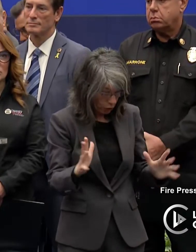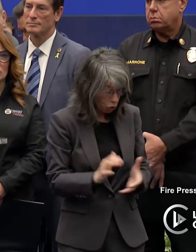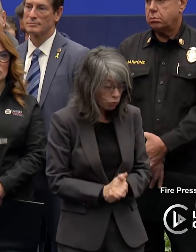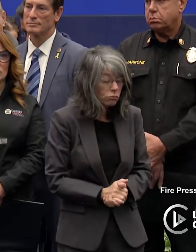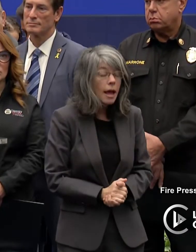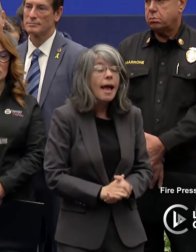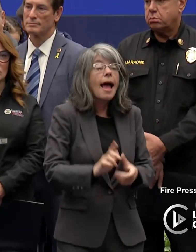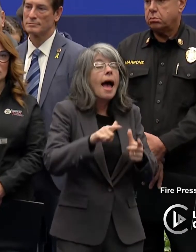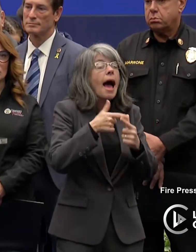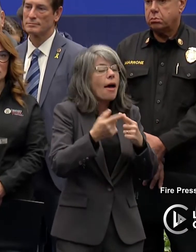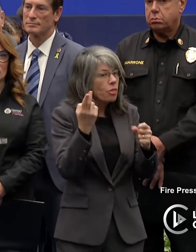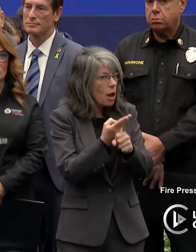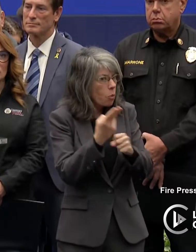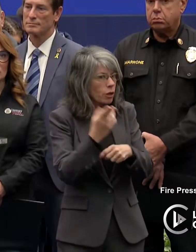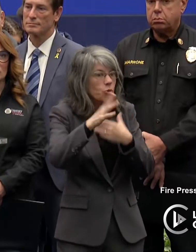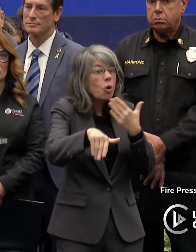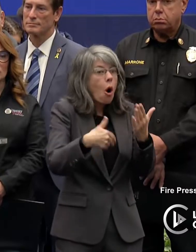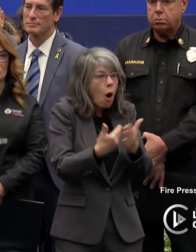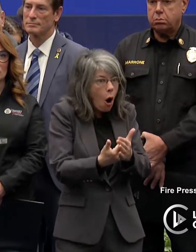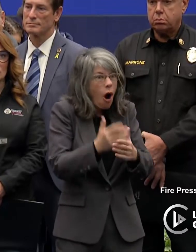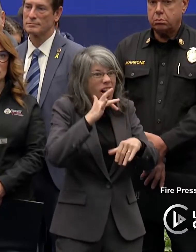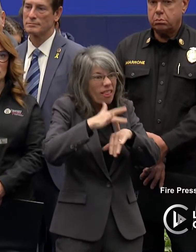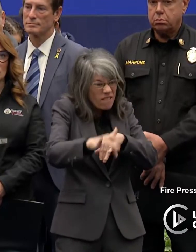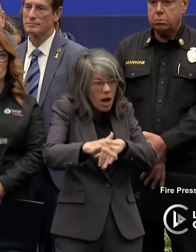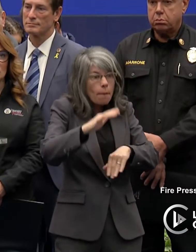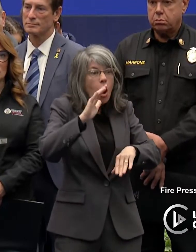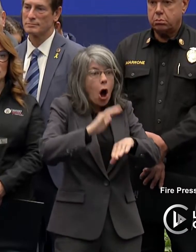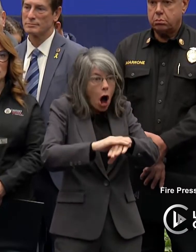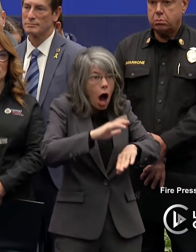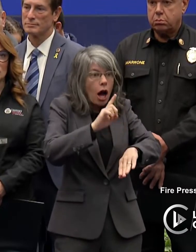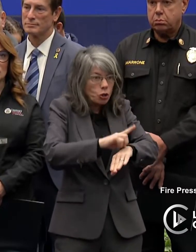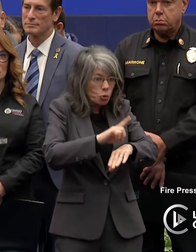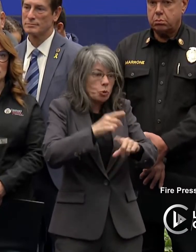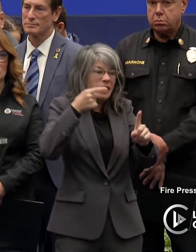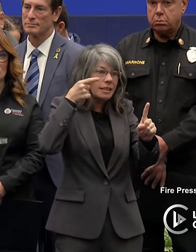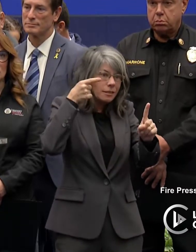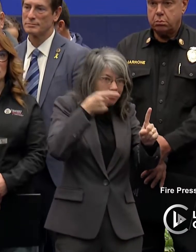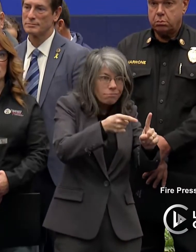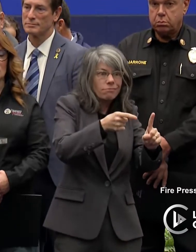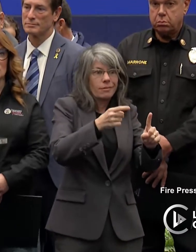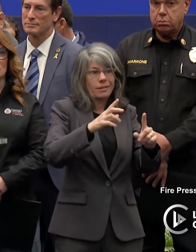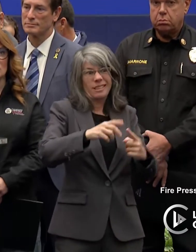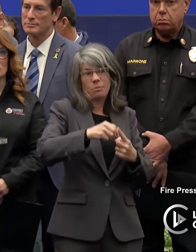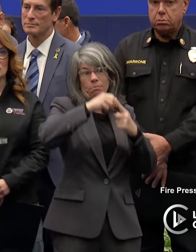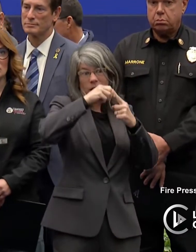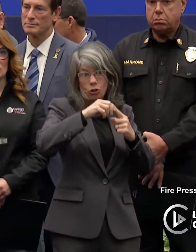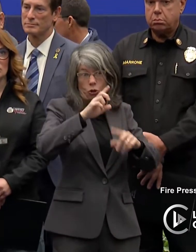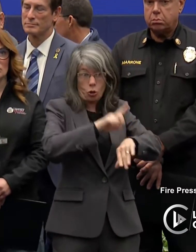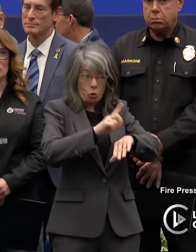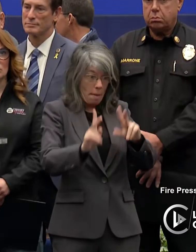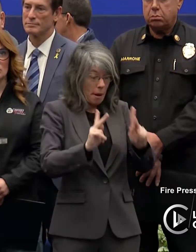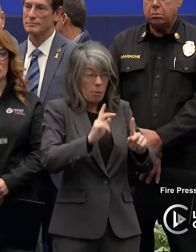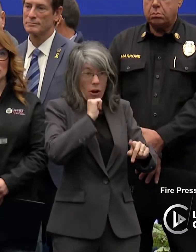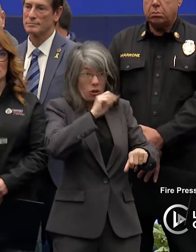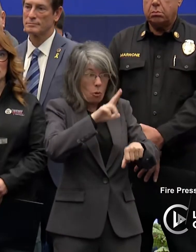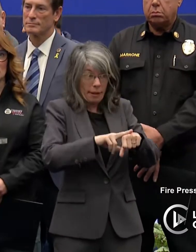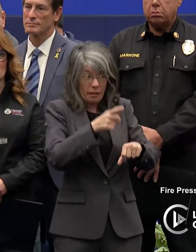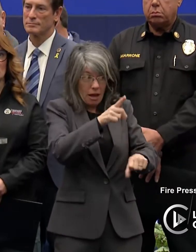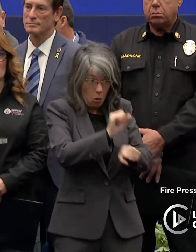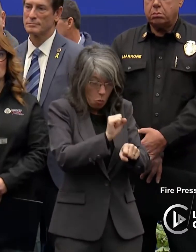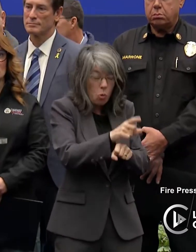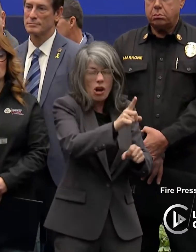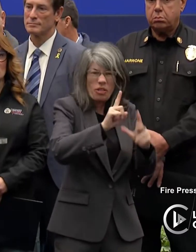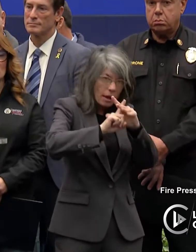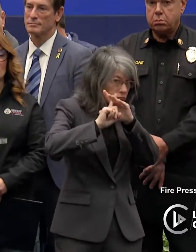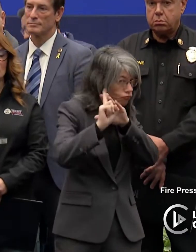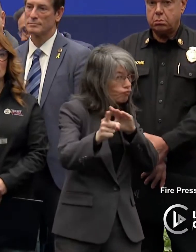immediately then utilized all available on-duty, special duty people that aren't normally in the field. They surged.